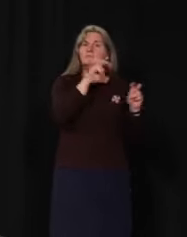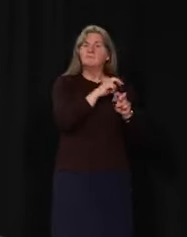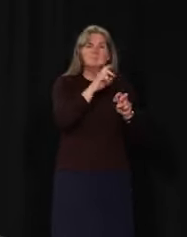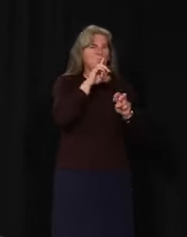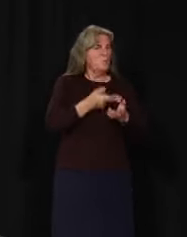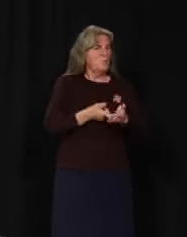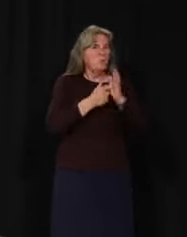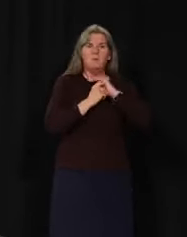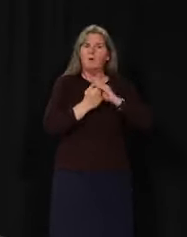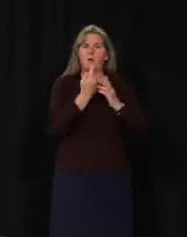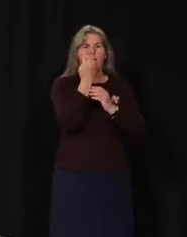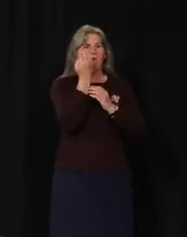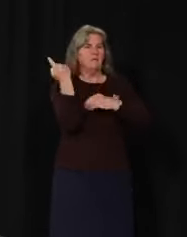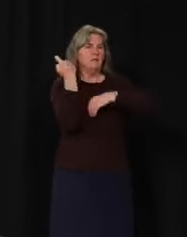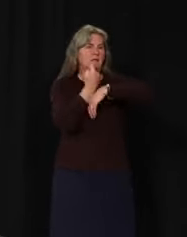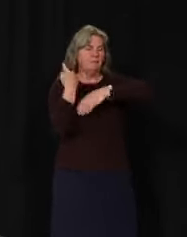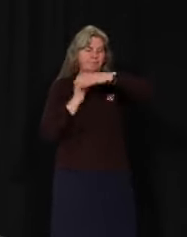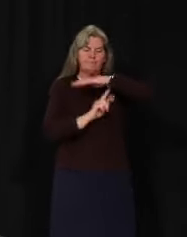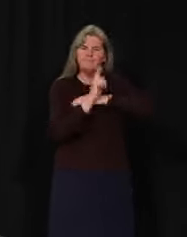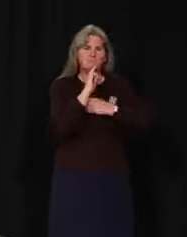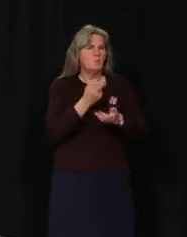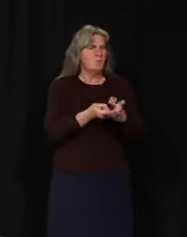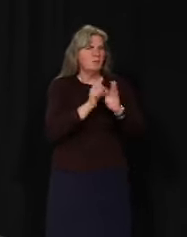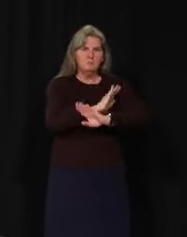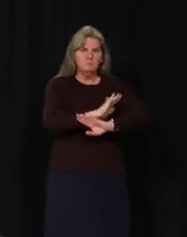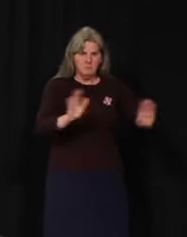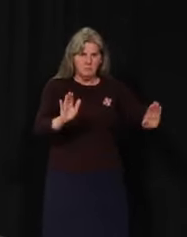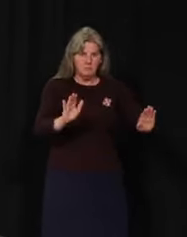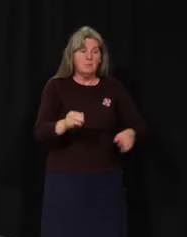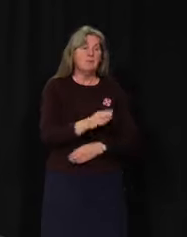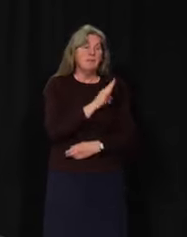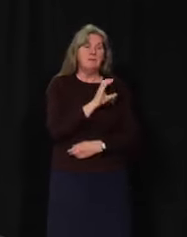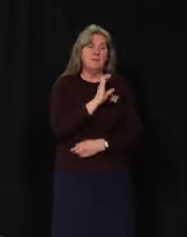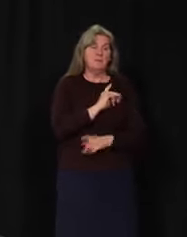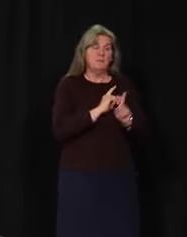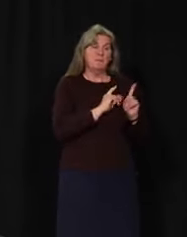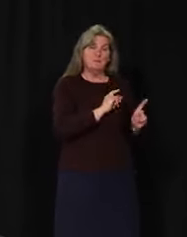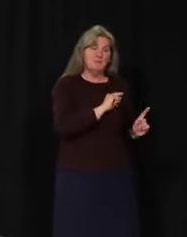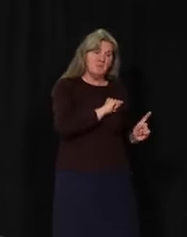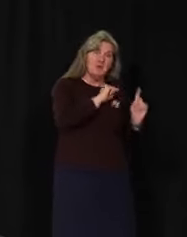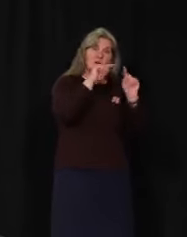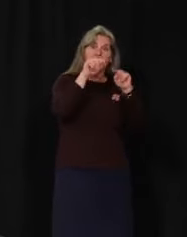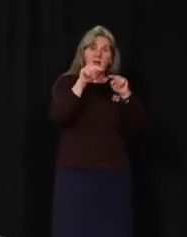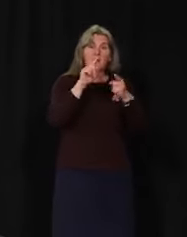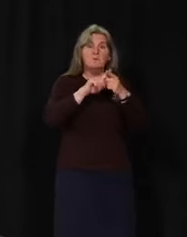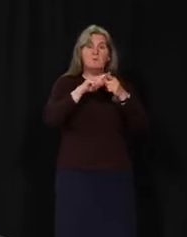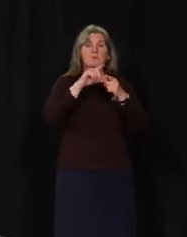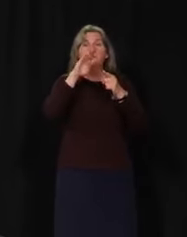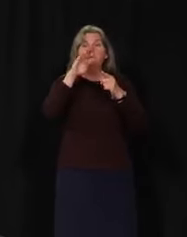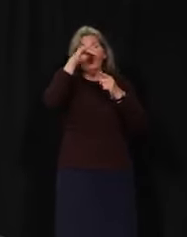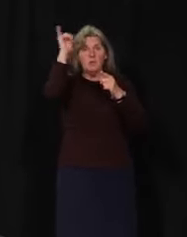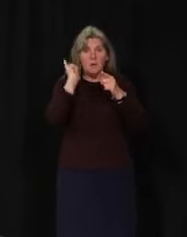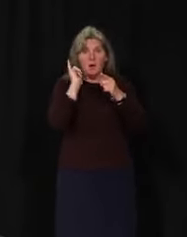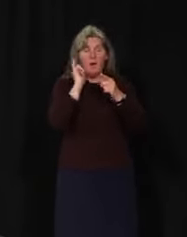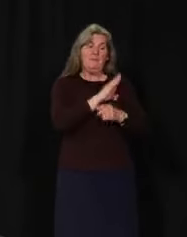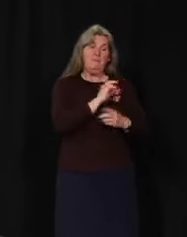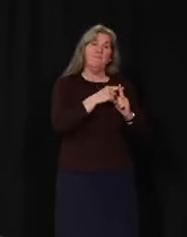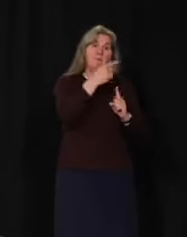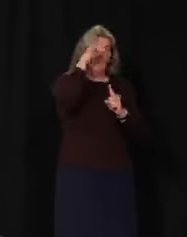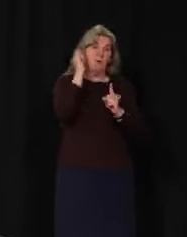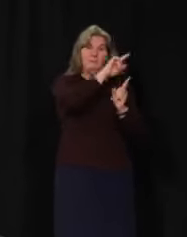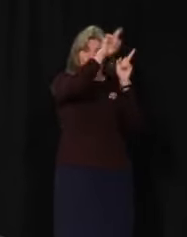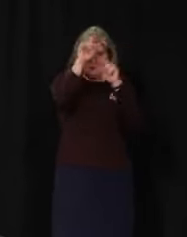need to self-isolate for 14 days. British Columbia residents entering Yukon will be asked to